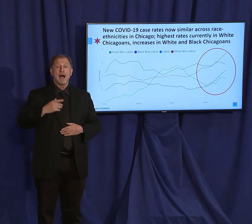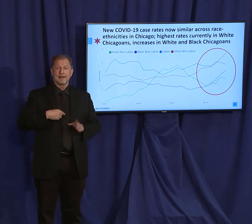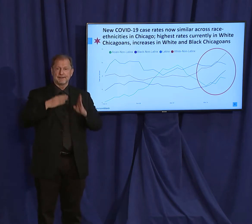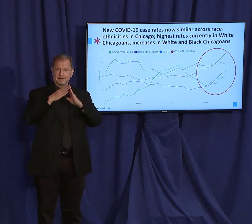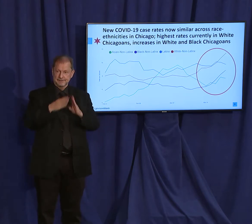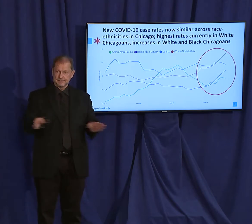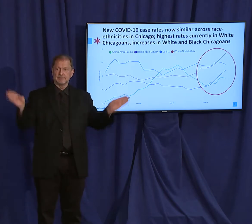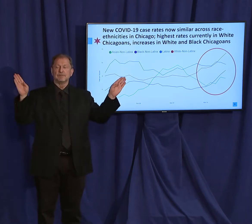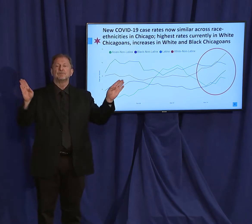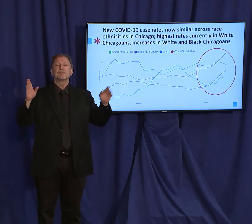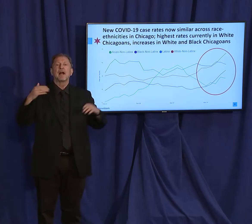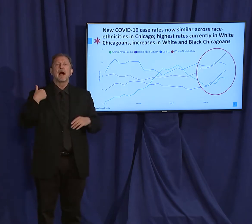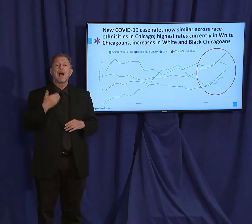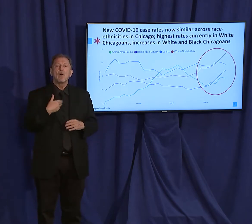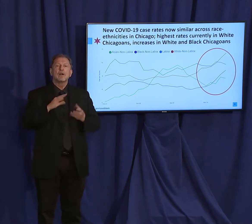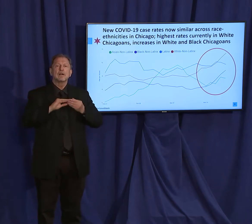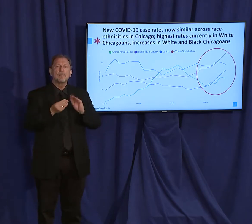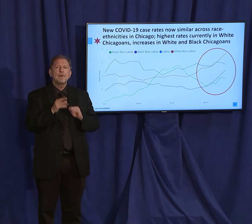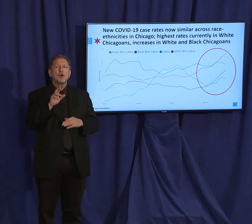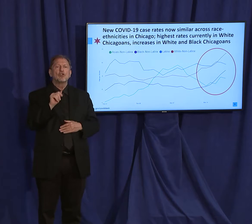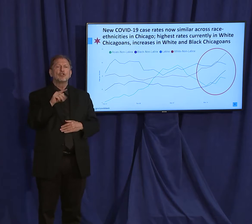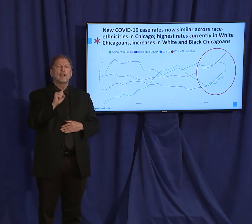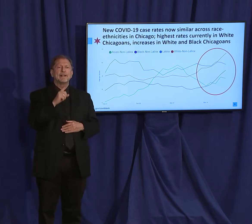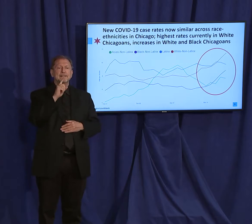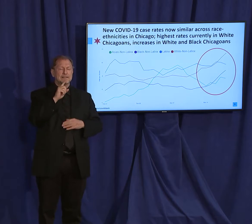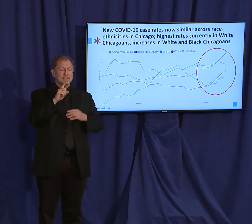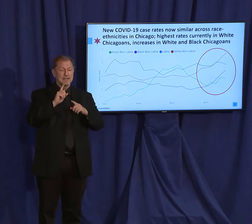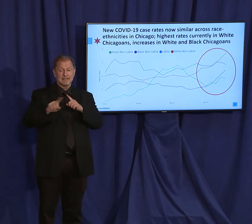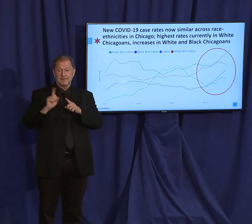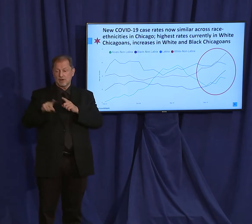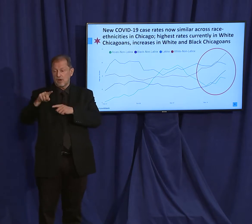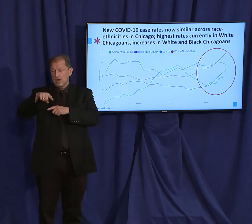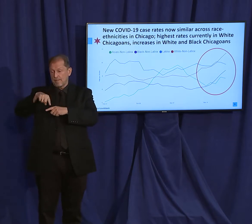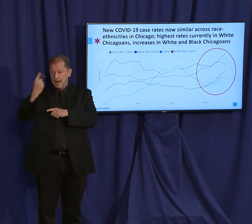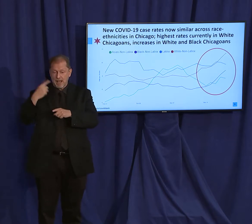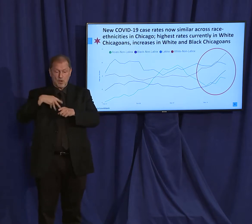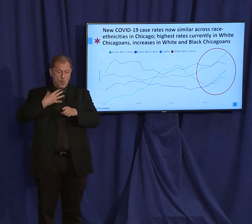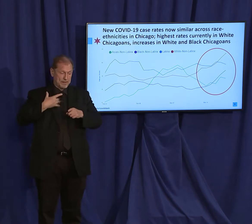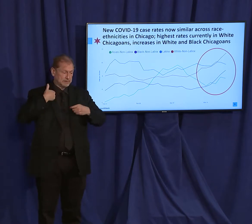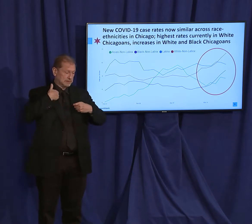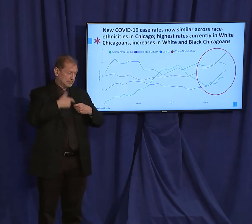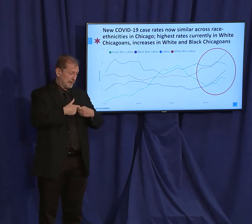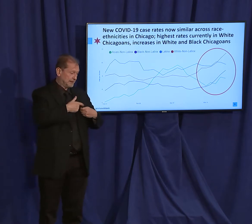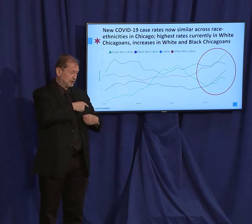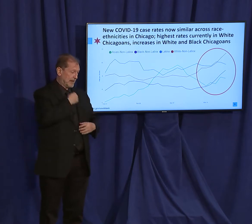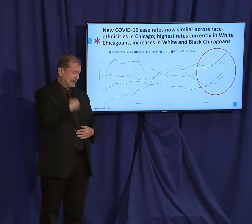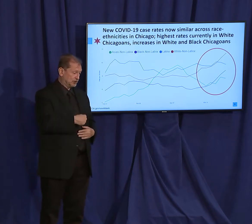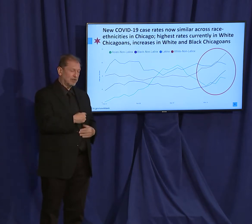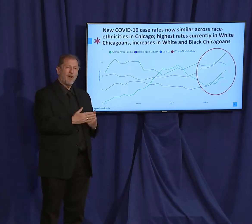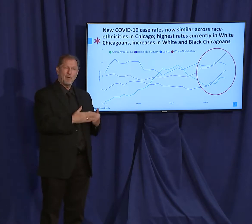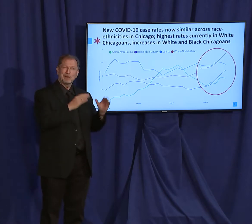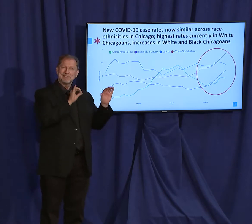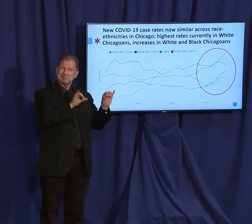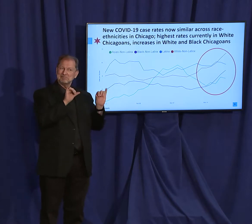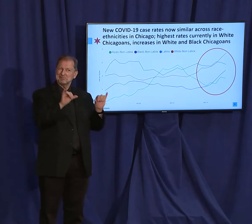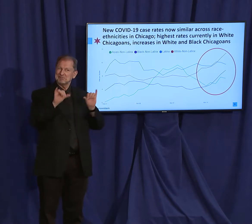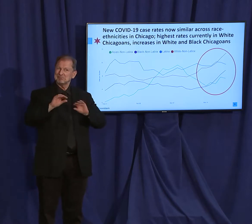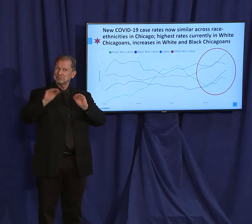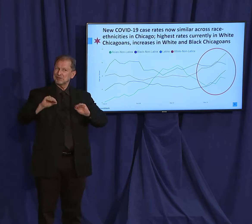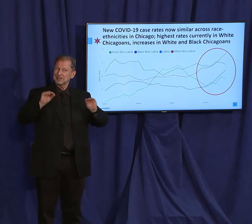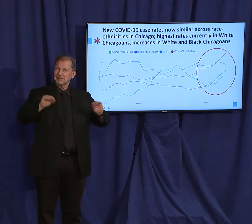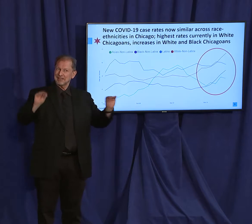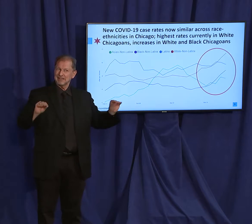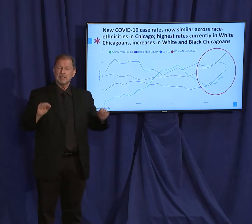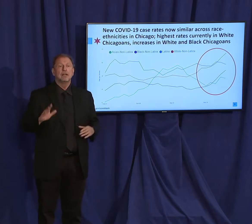really looking about the same, really different than what we've seen throughout this whole COVID outbreak, where we saw very disproportionate numbers